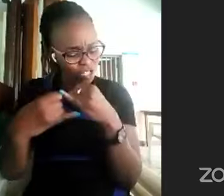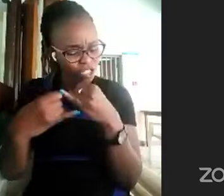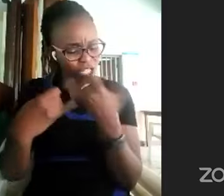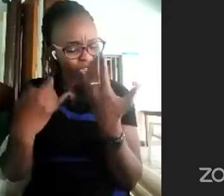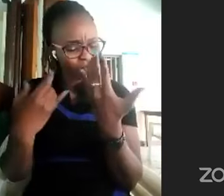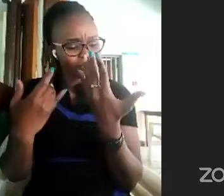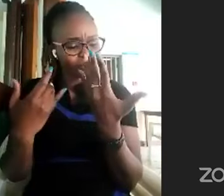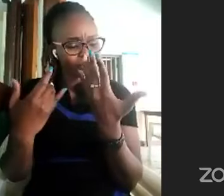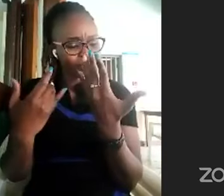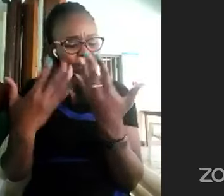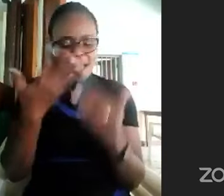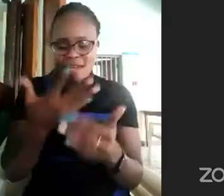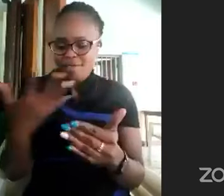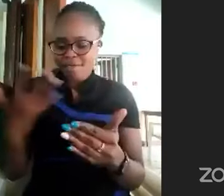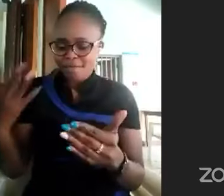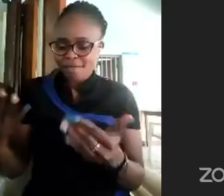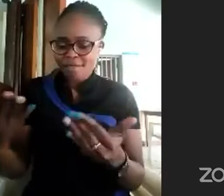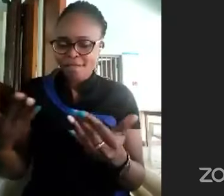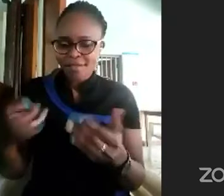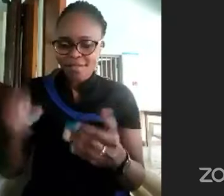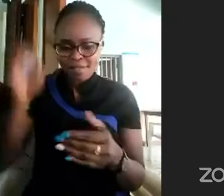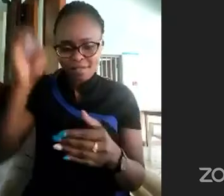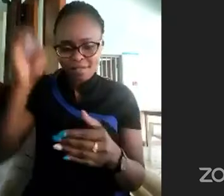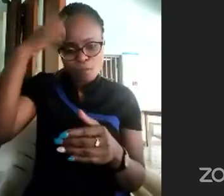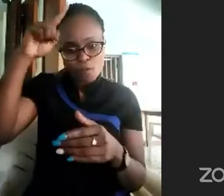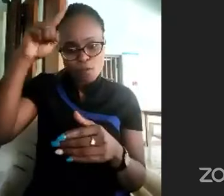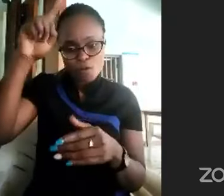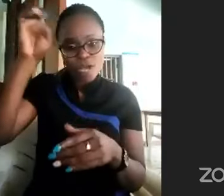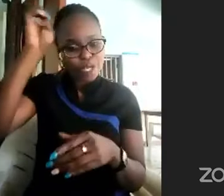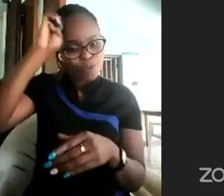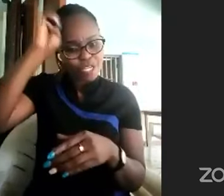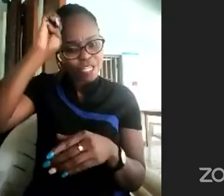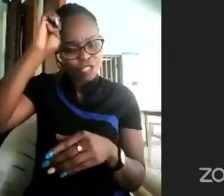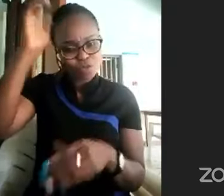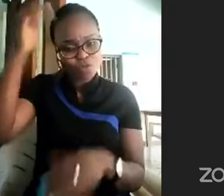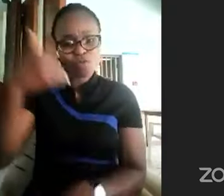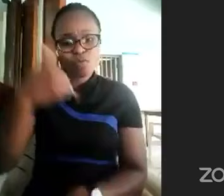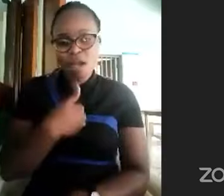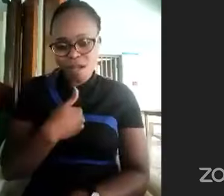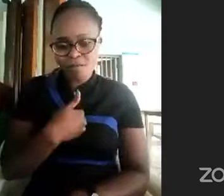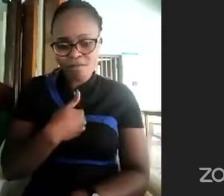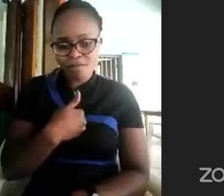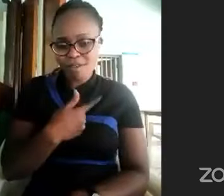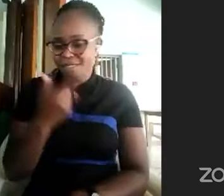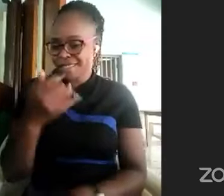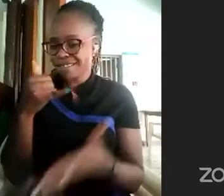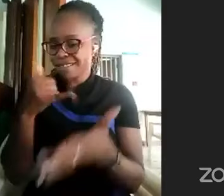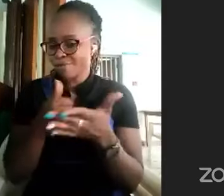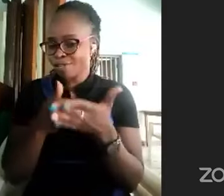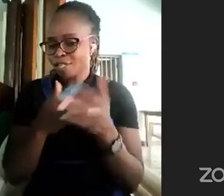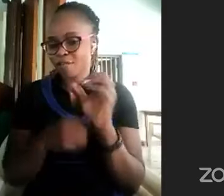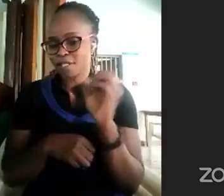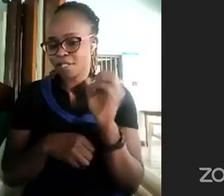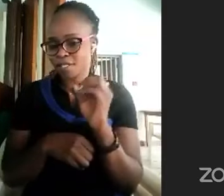educational facilities do not portray these inclusivities. In that, let's say the